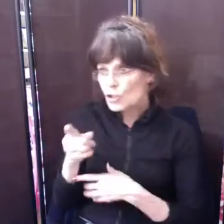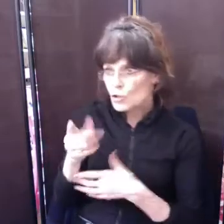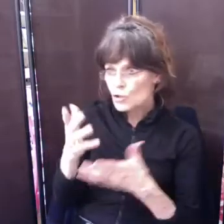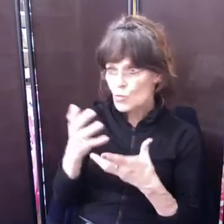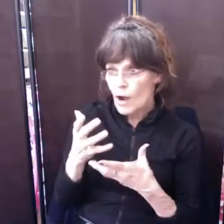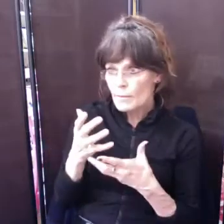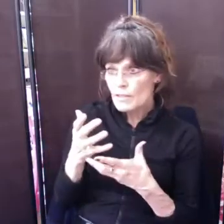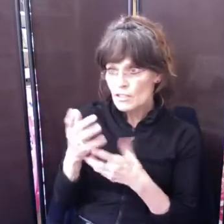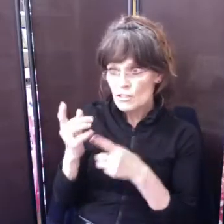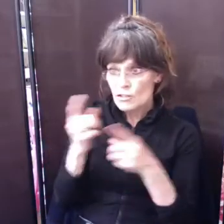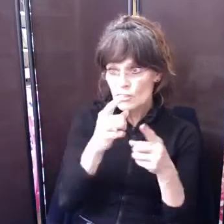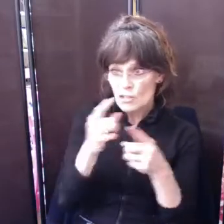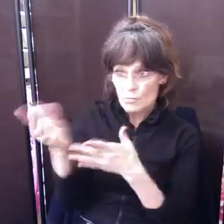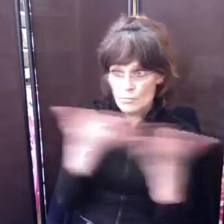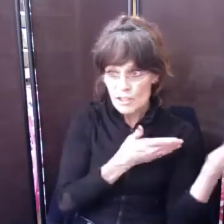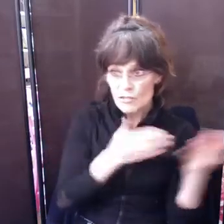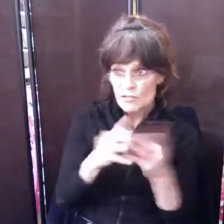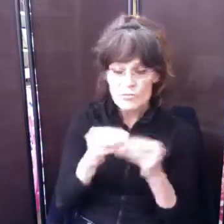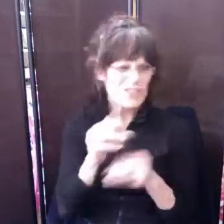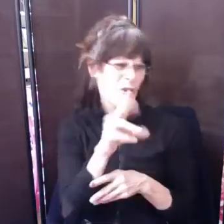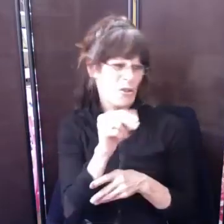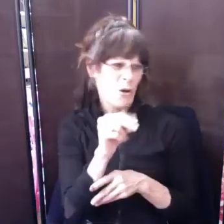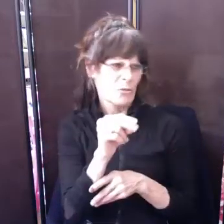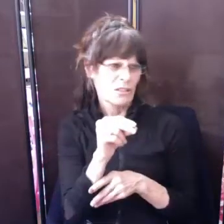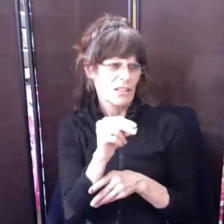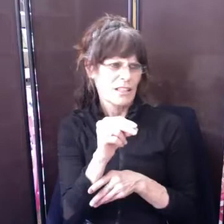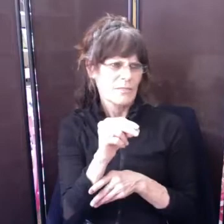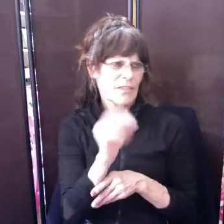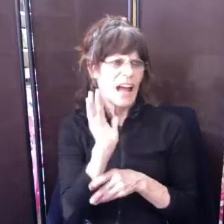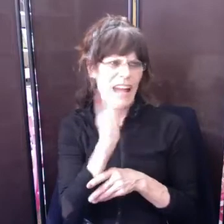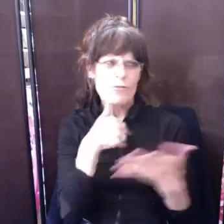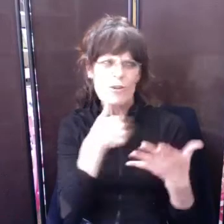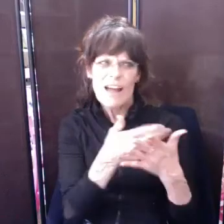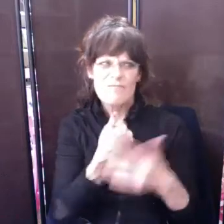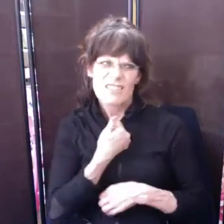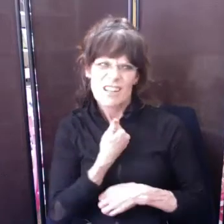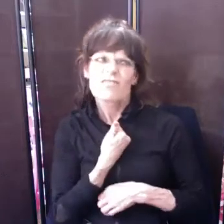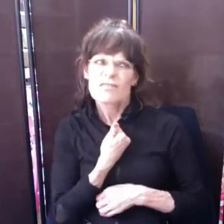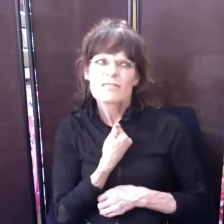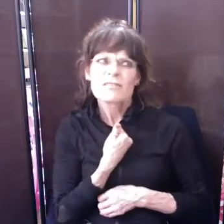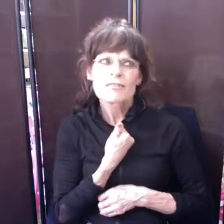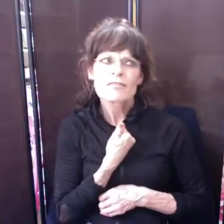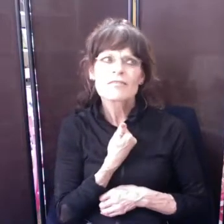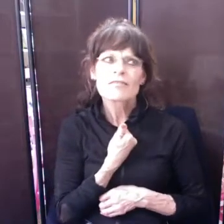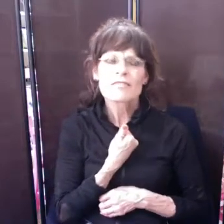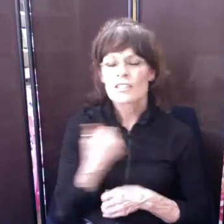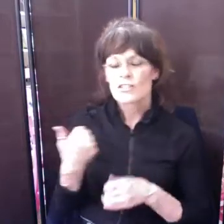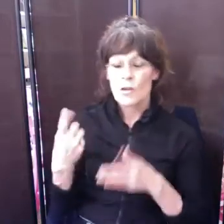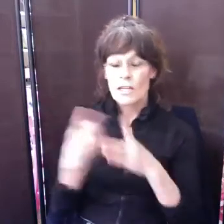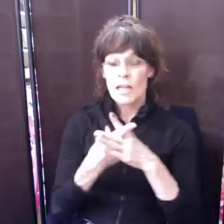to a meeting?" And I said, "Oh, no, thank you." I said, "I'll get there myself." I came to Alcoholics Anonymous like